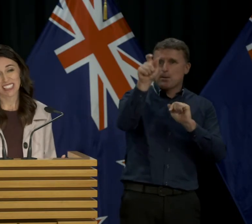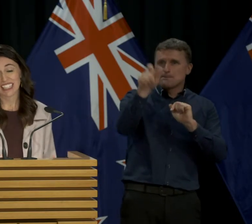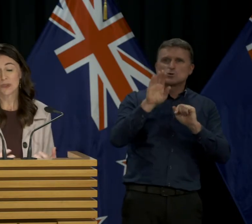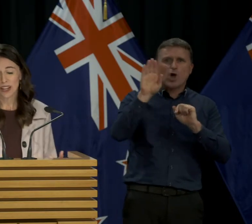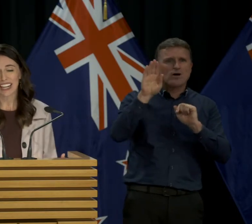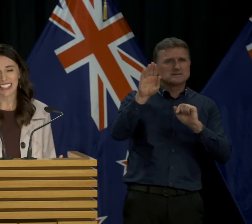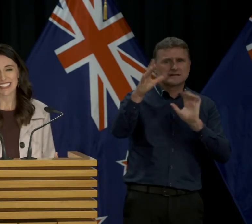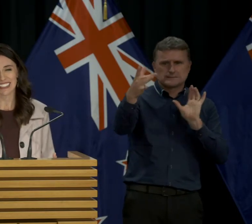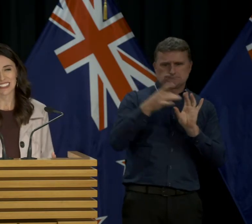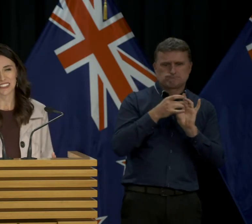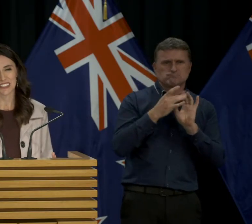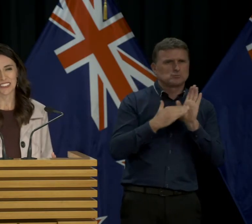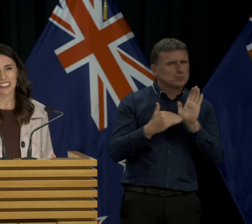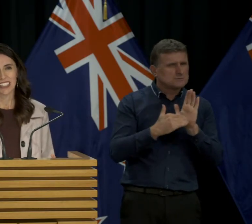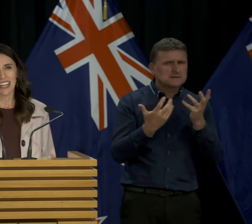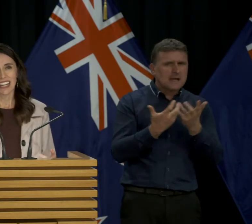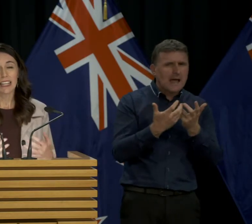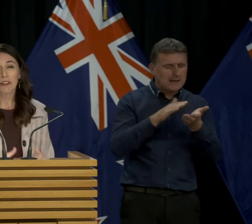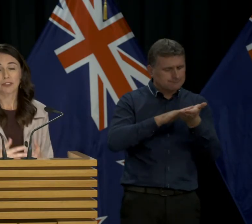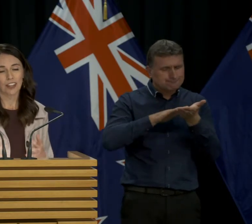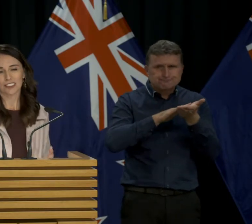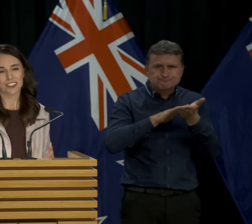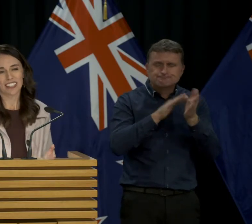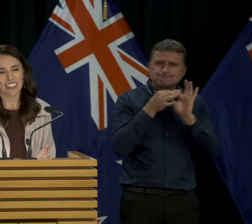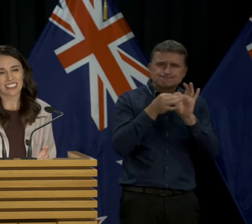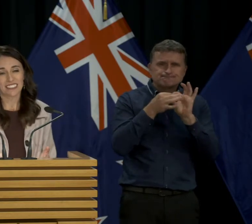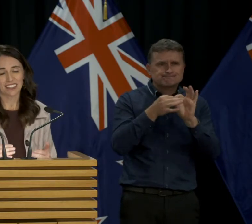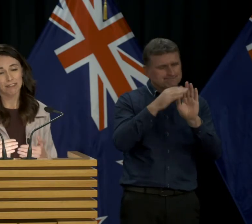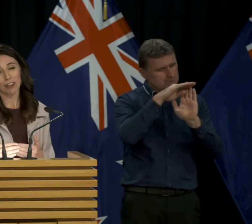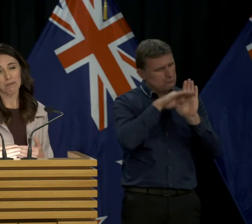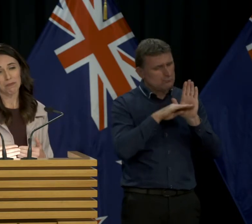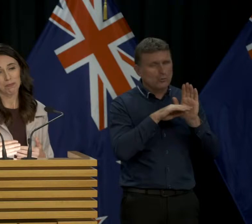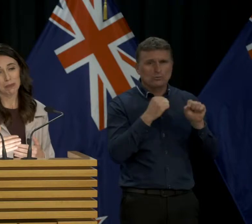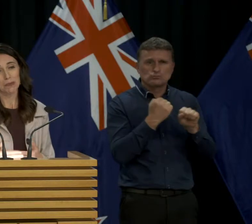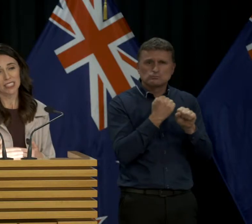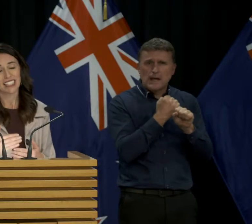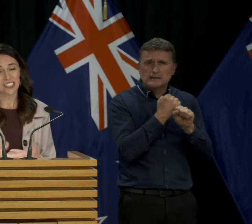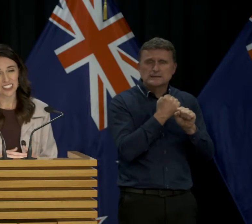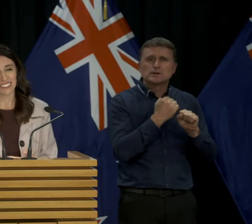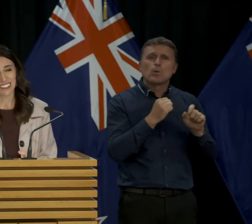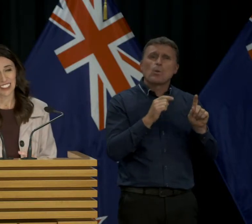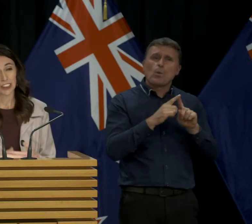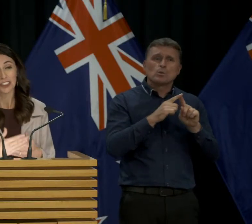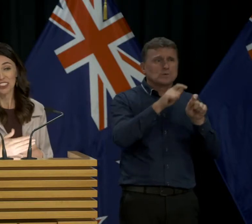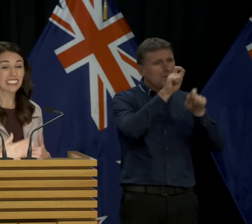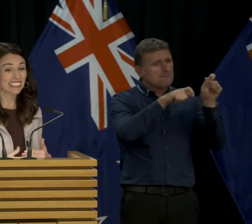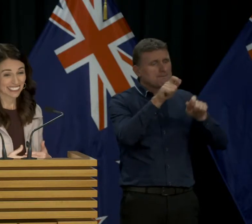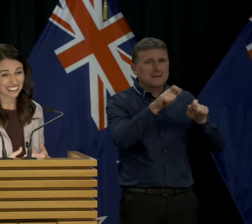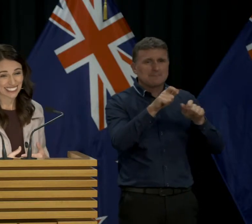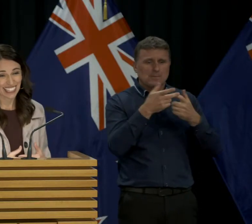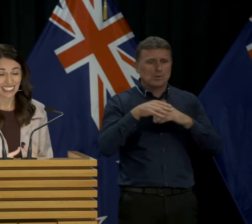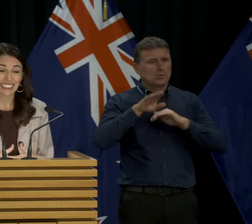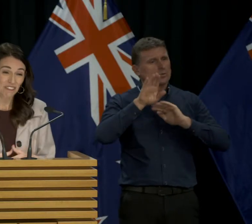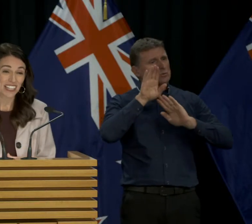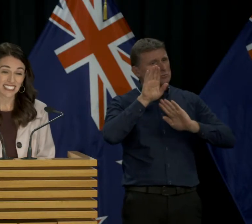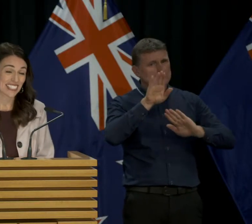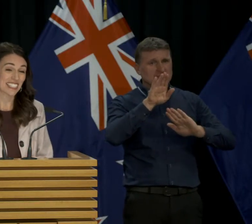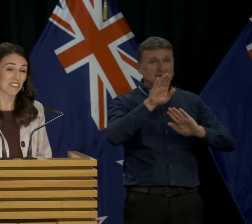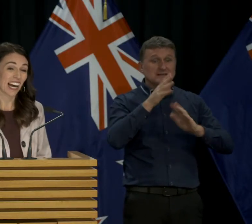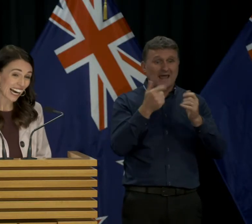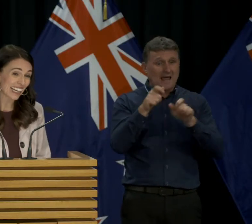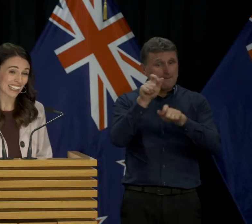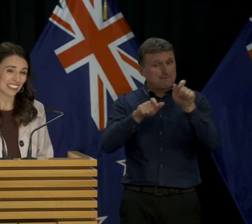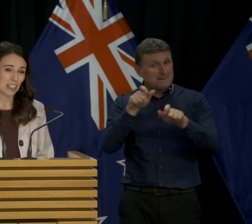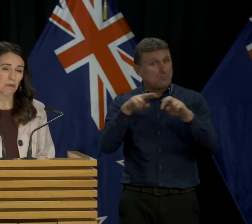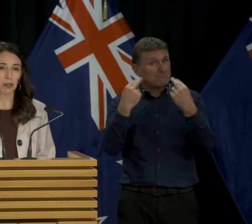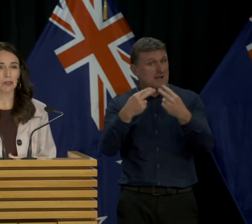Zealand, and that's quite a hard thing to do. And then we've tried to create criteria to define people's connection to New Zealanders, and in some cases that's